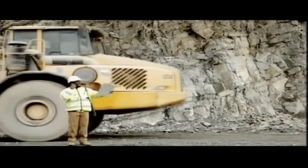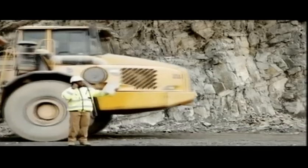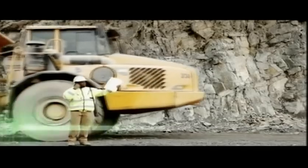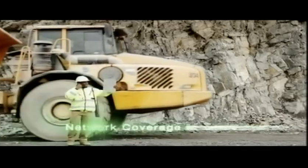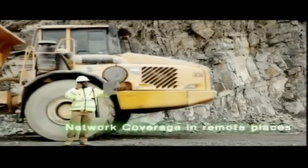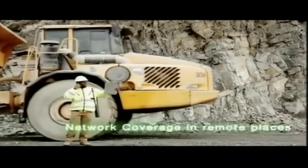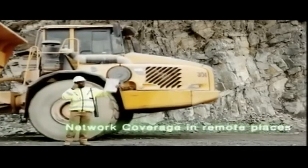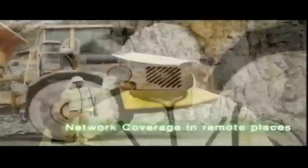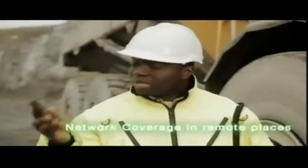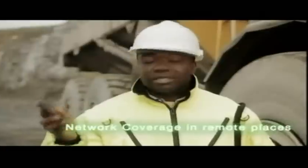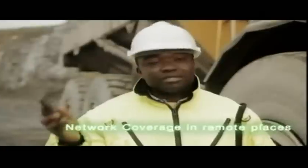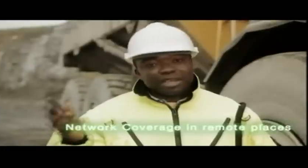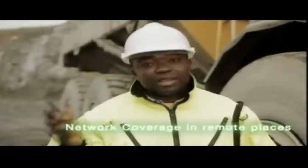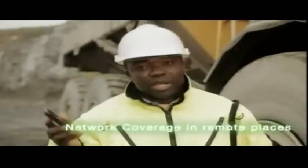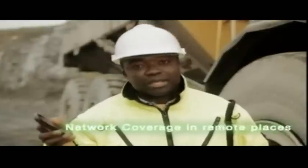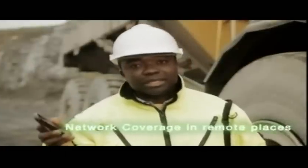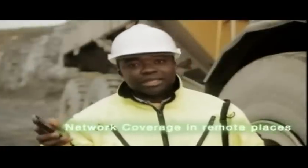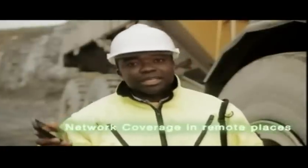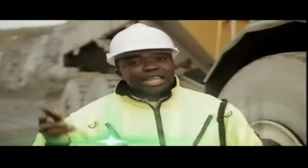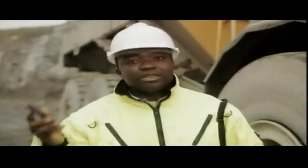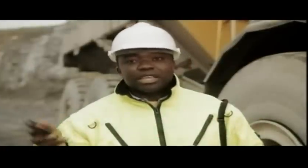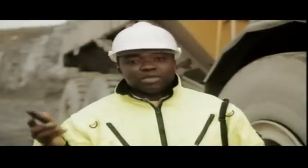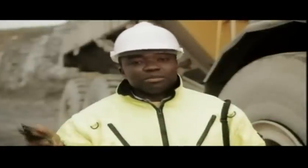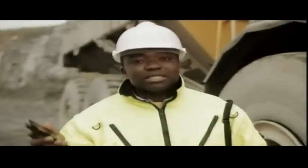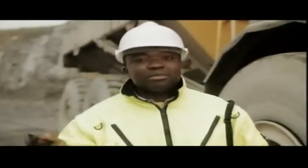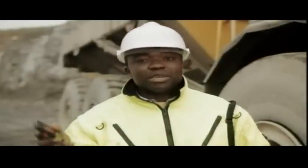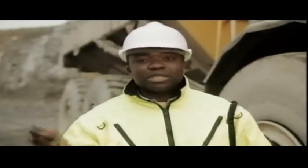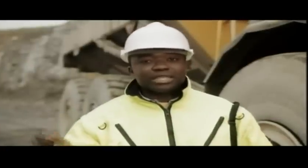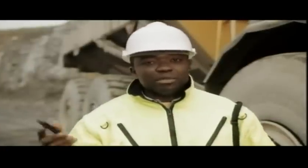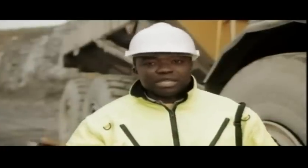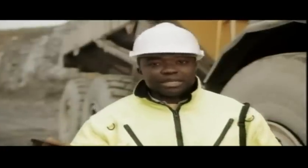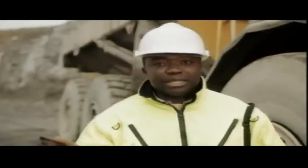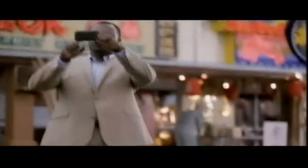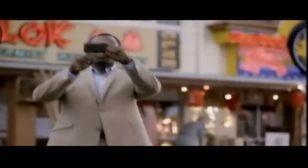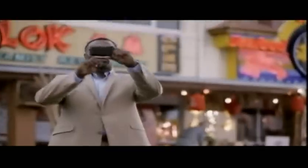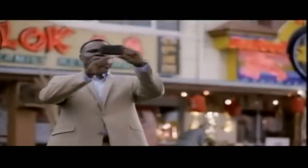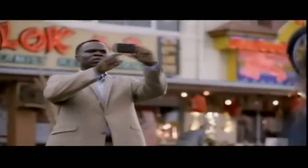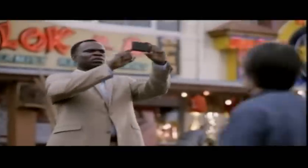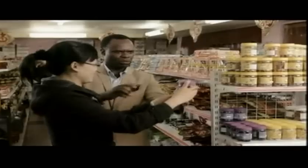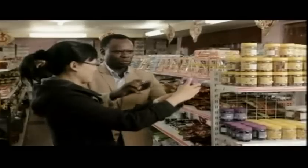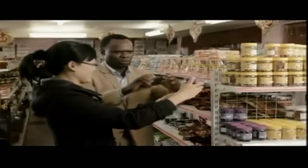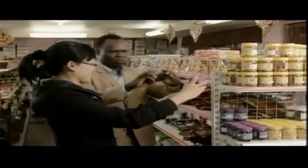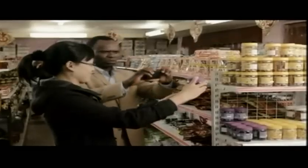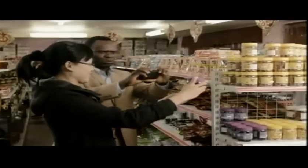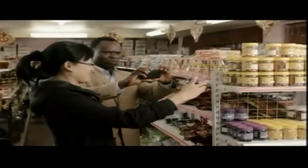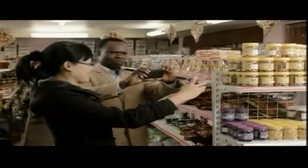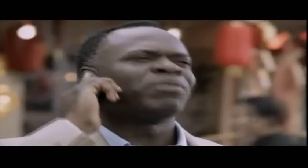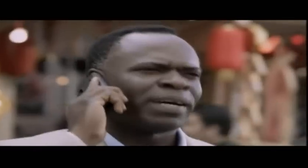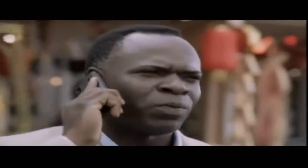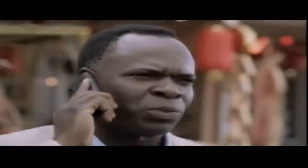It's the only BlackBerry that works this far away. Now the equipment can be ordered immediately. It looks like I will find out what